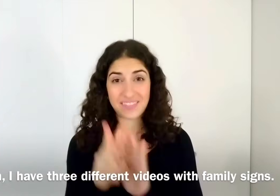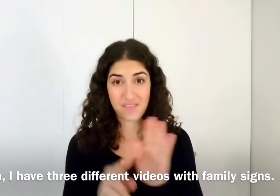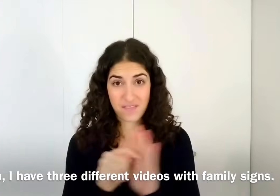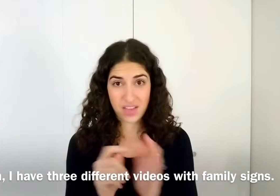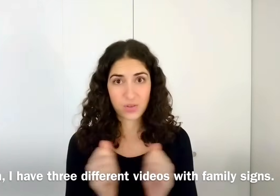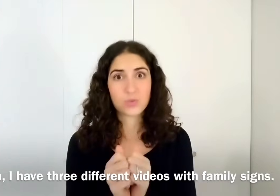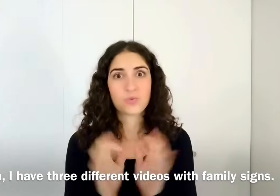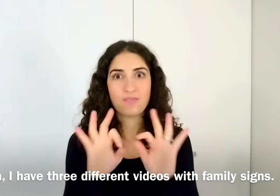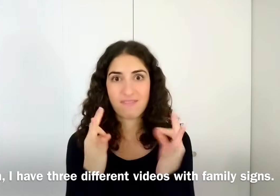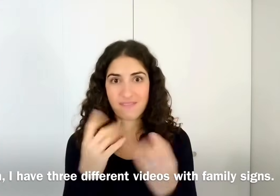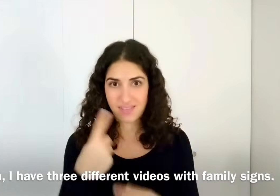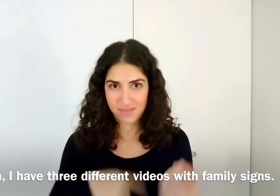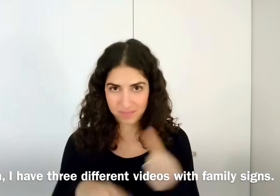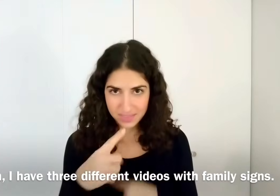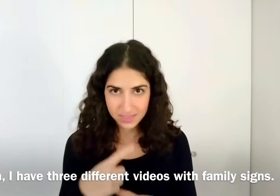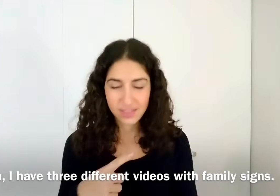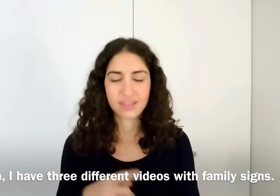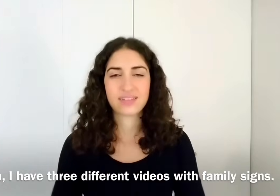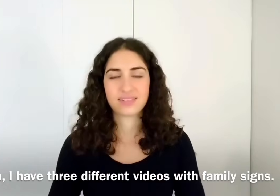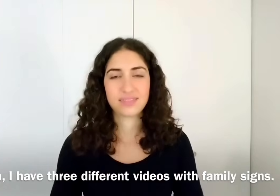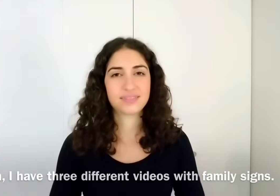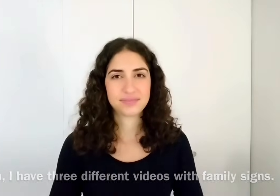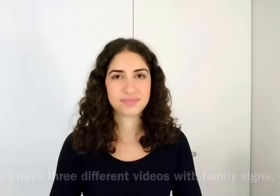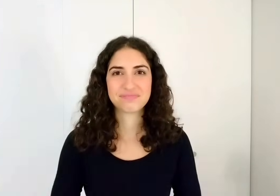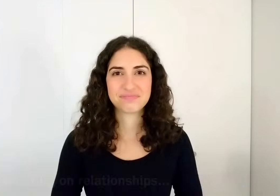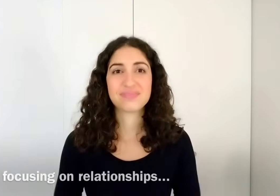Okay, and again, I have 3 different videos with family signs.